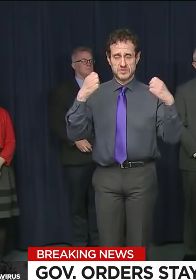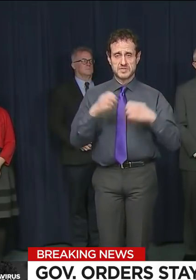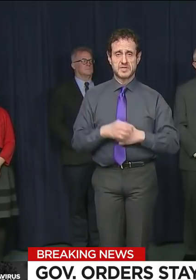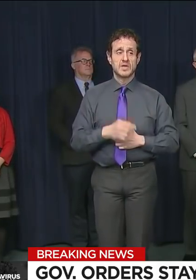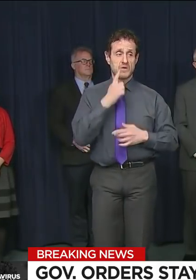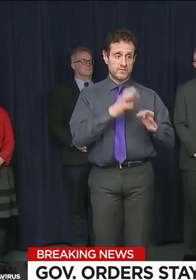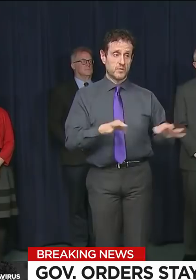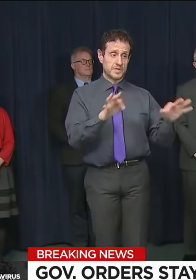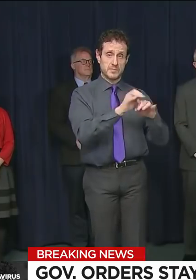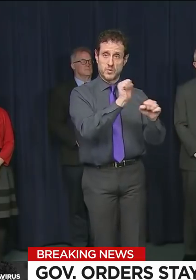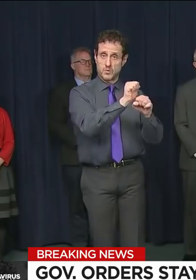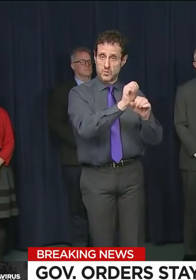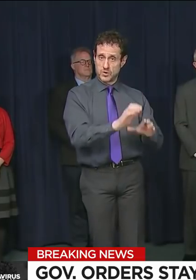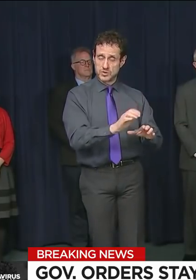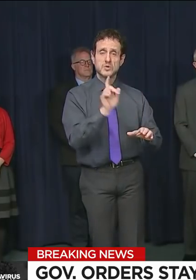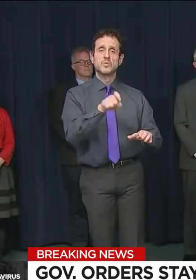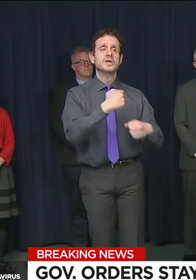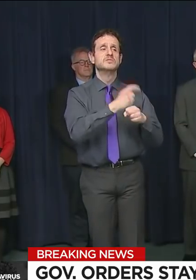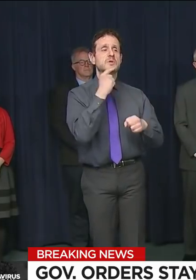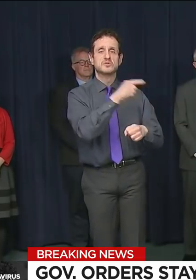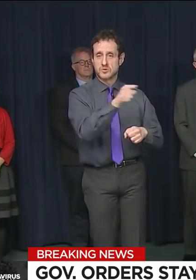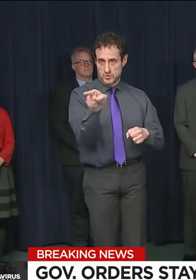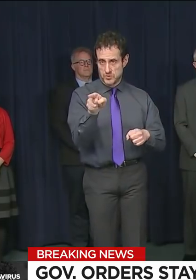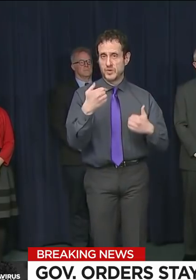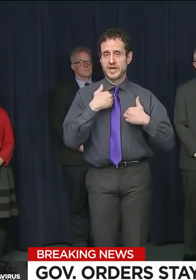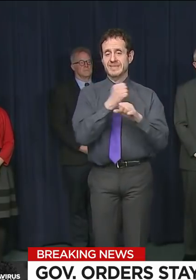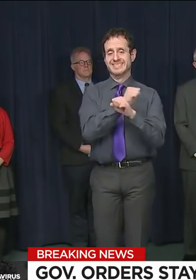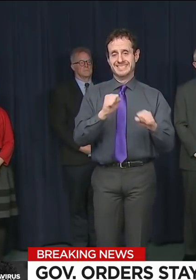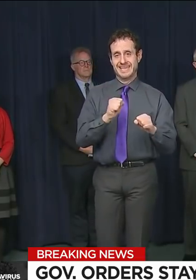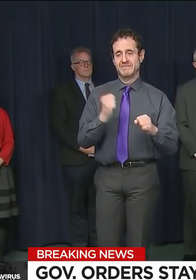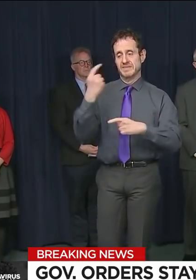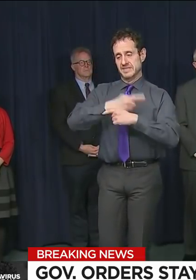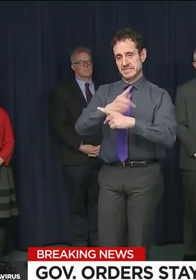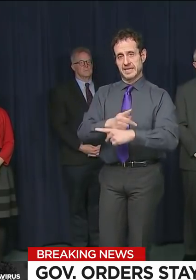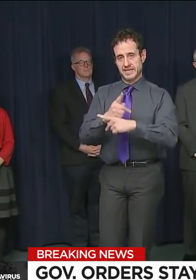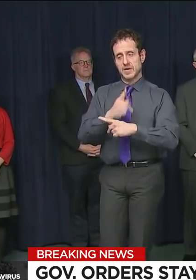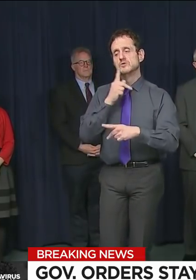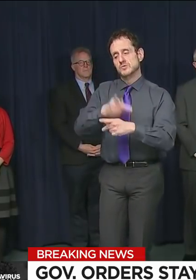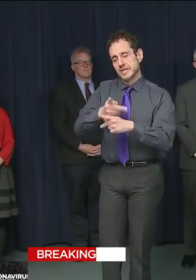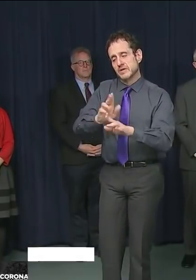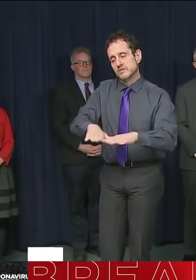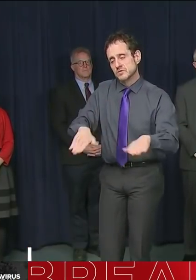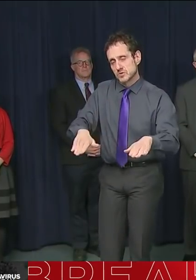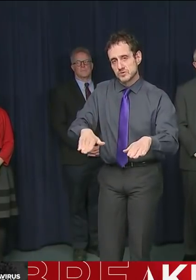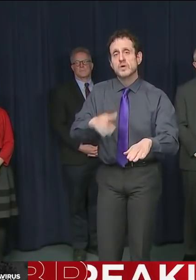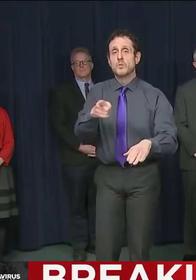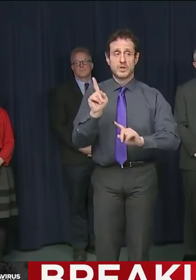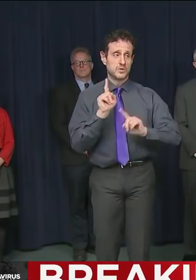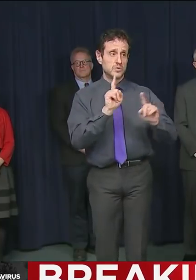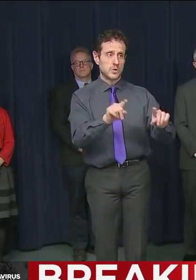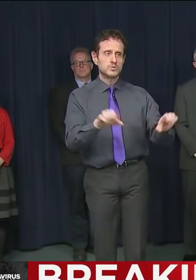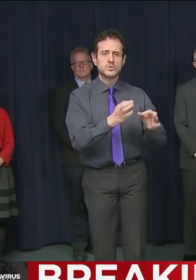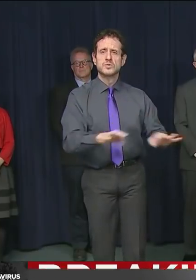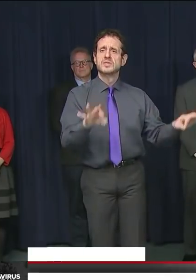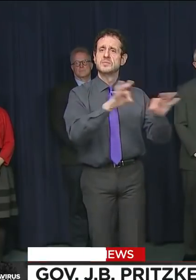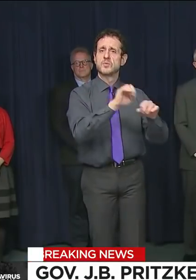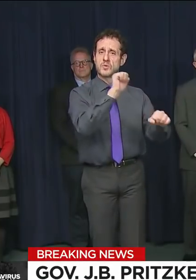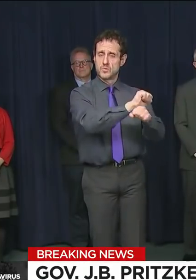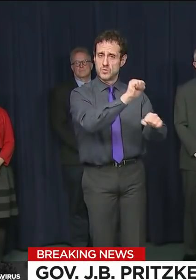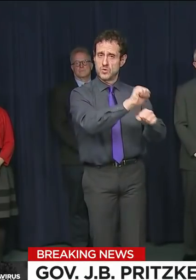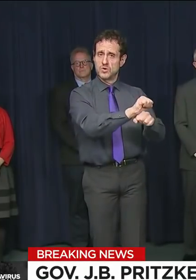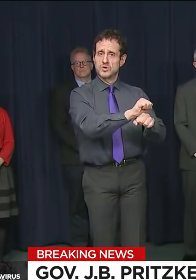to make sure you have safe daycare to take care of your children while you do the critical work to